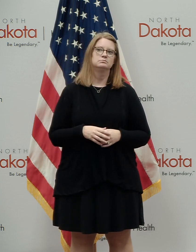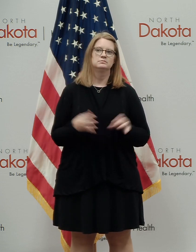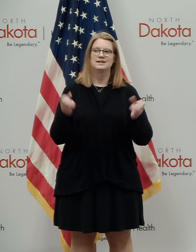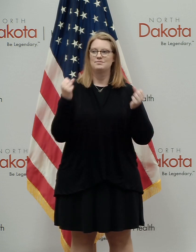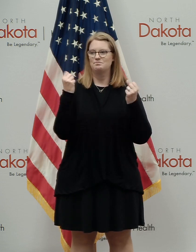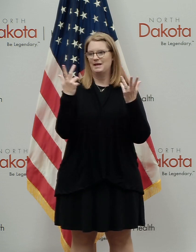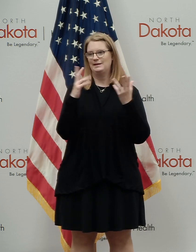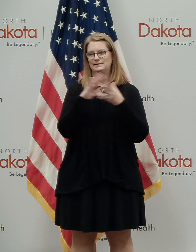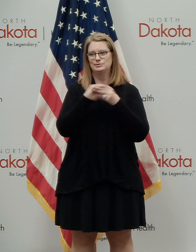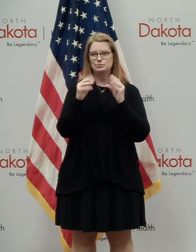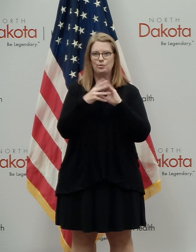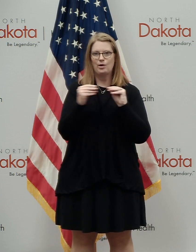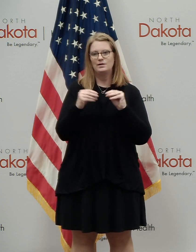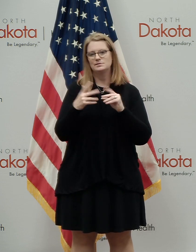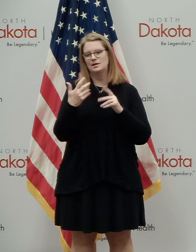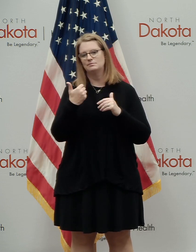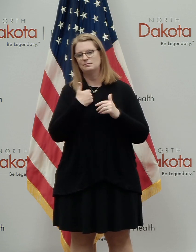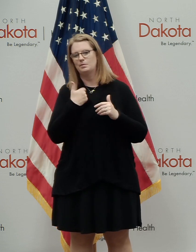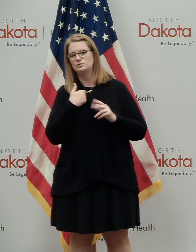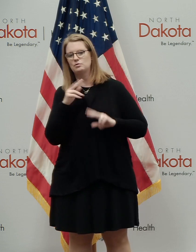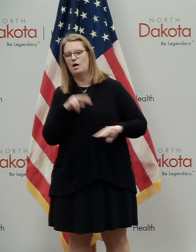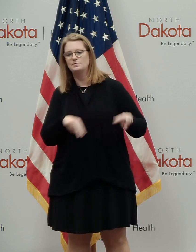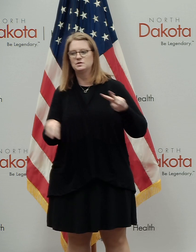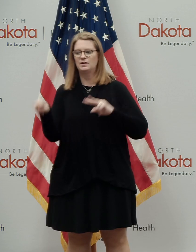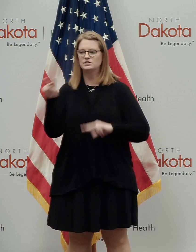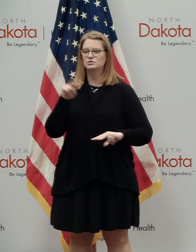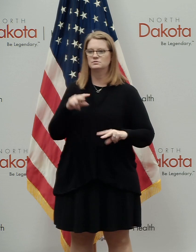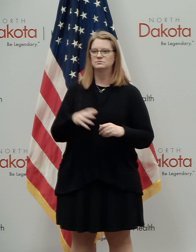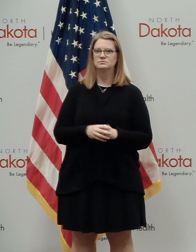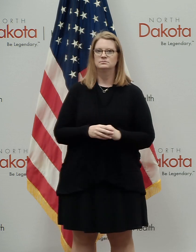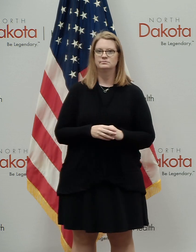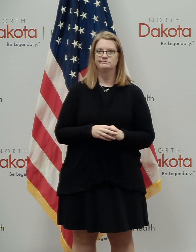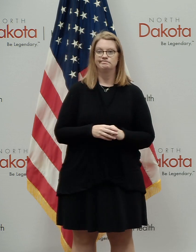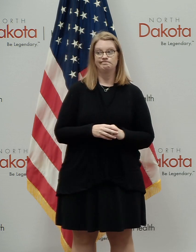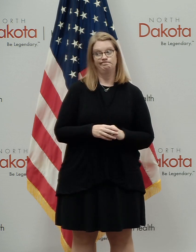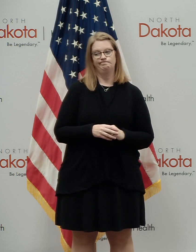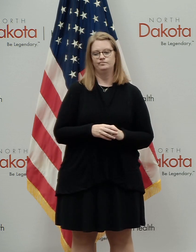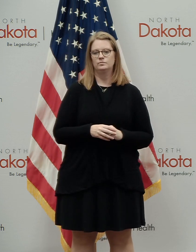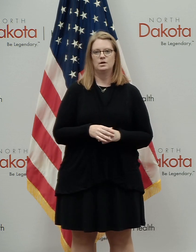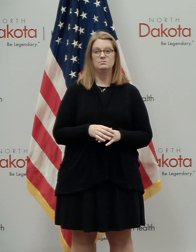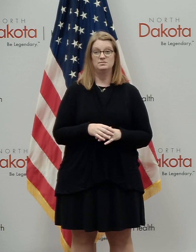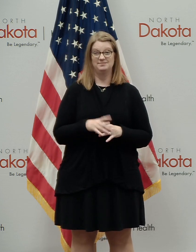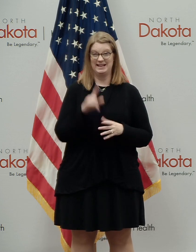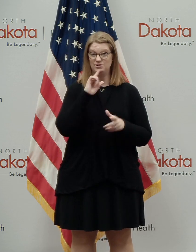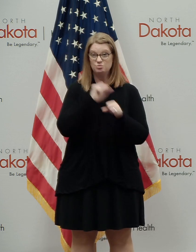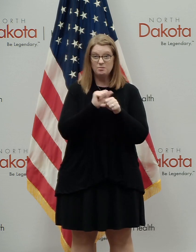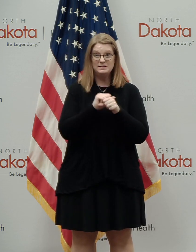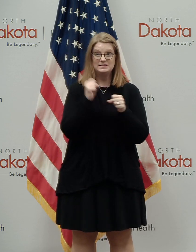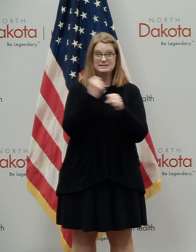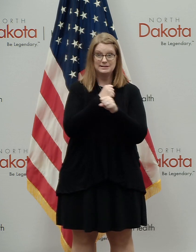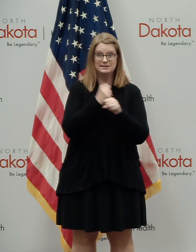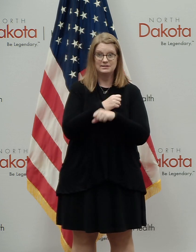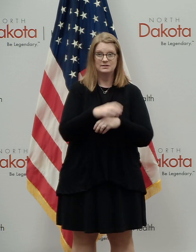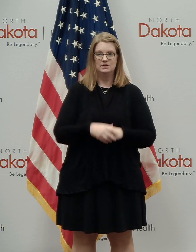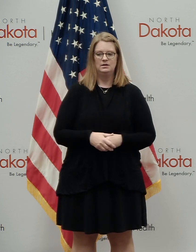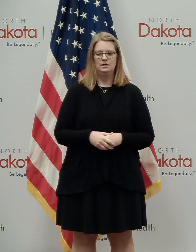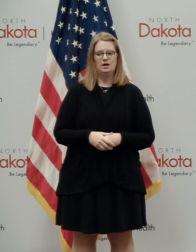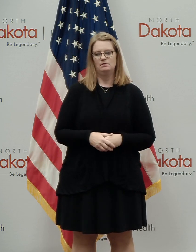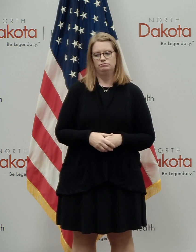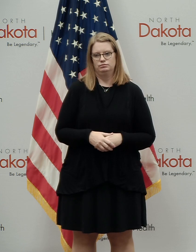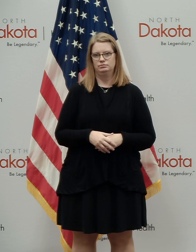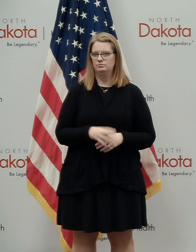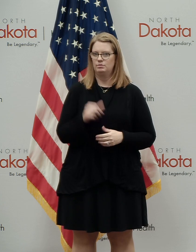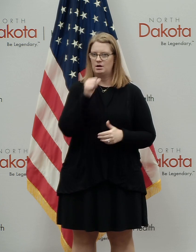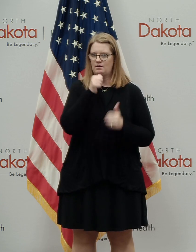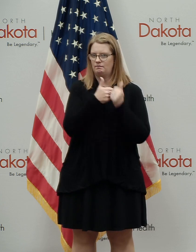anecdotal stories and personal observation, but I would have to say that we are not where we need to be,